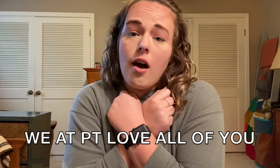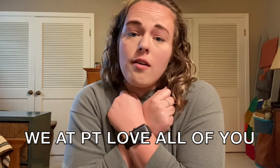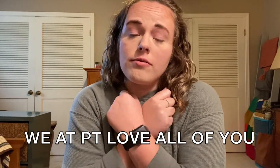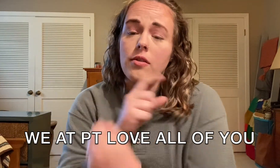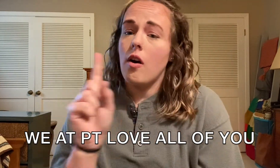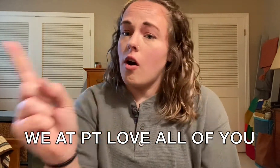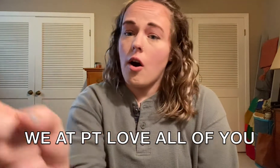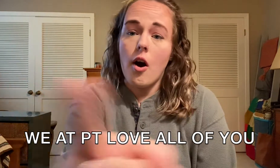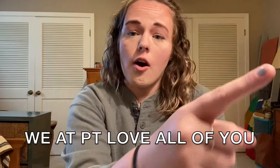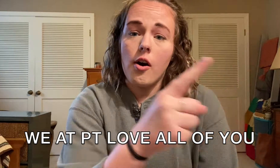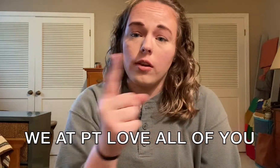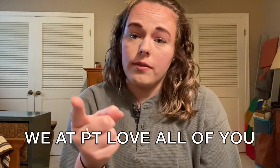love all of you.